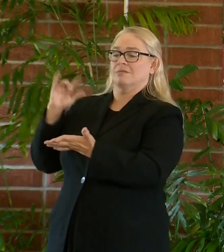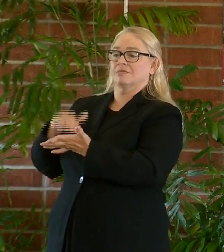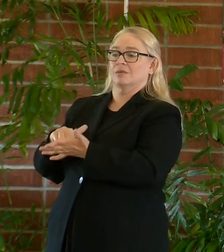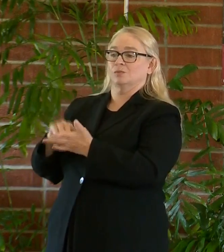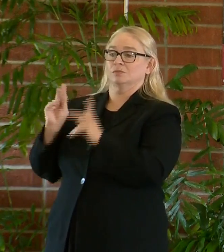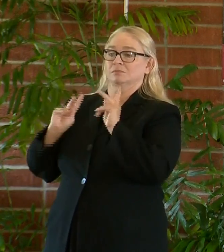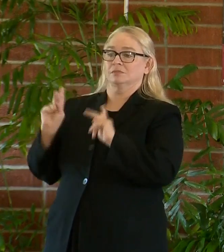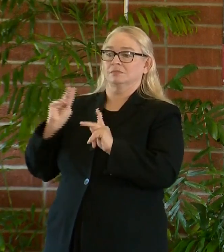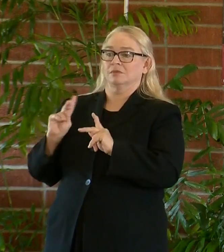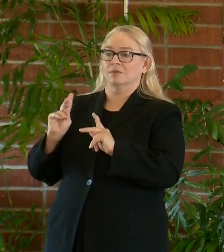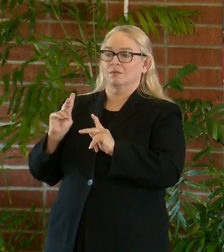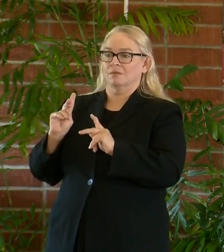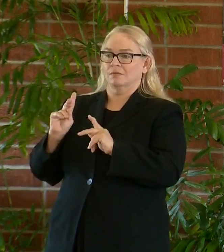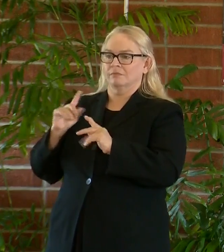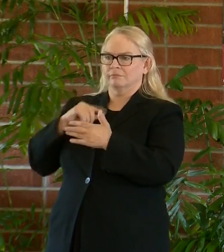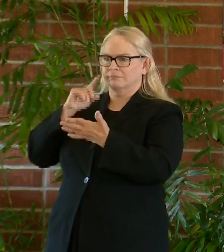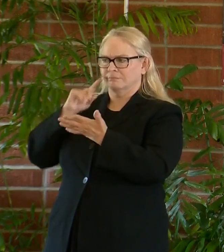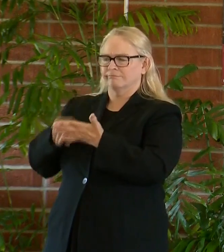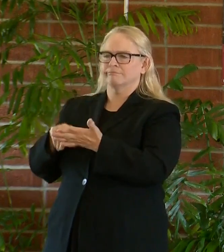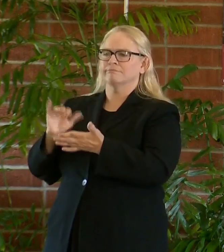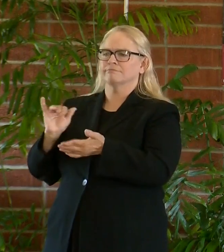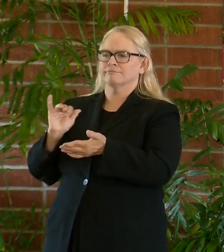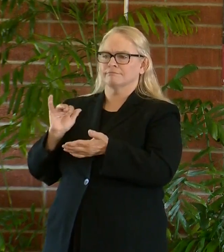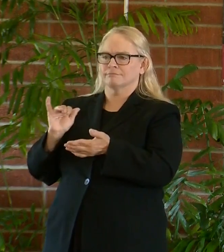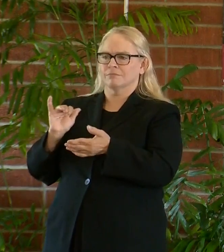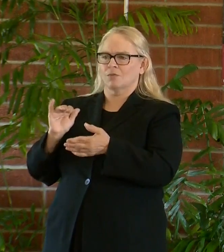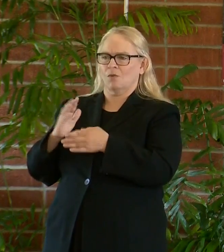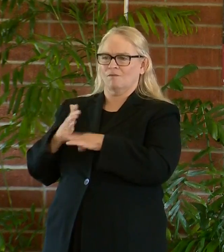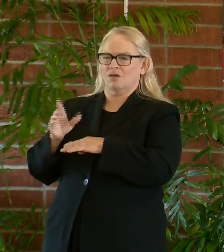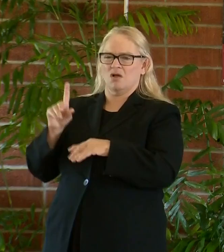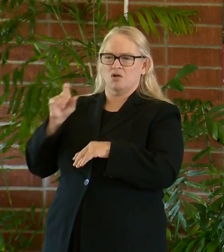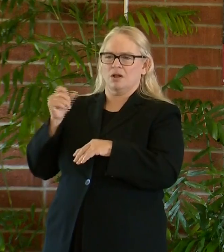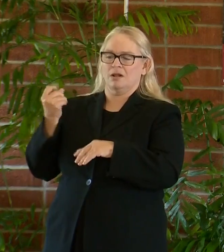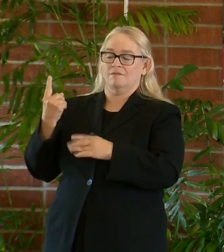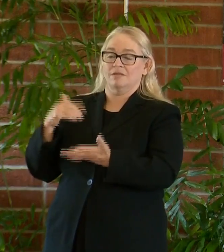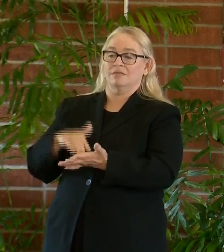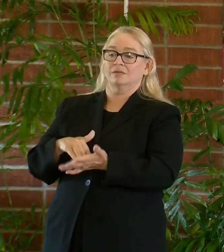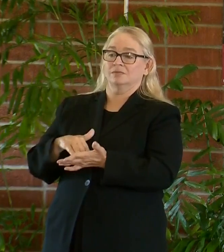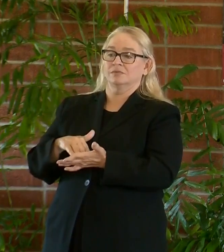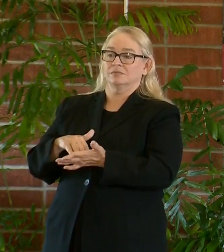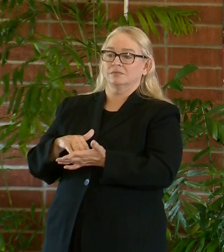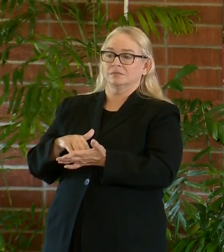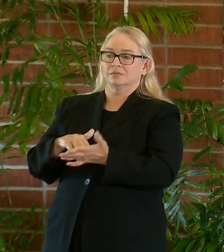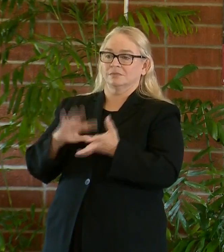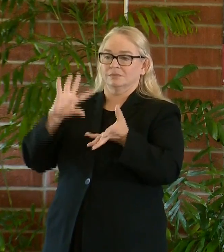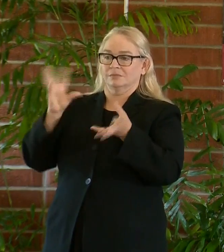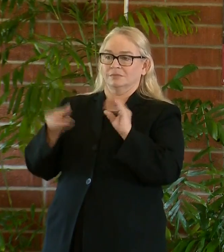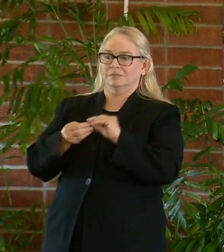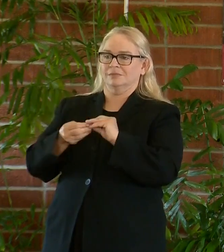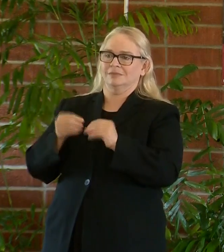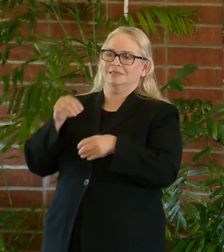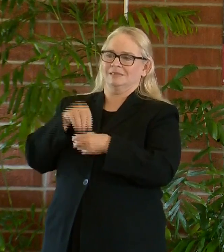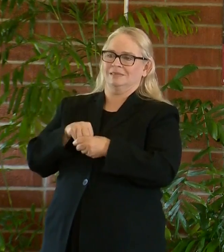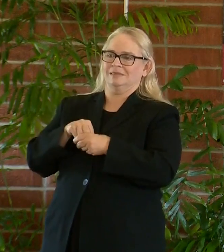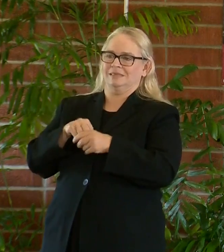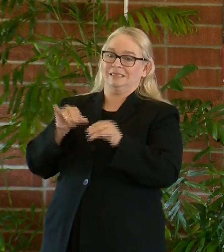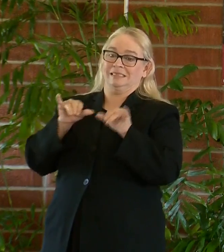Today, we have just shy of 111,000 individuals in the CDCR system, our California